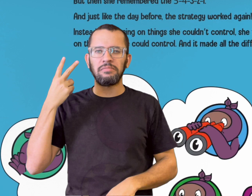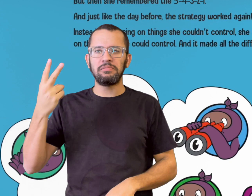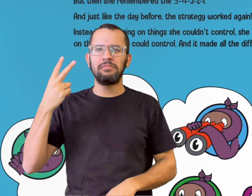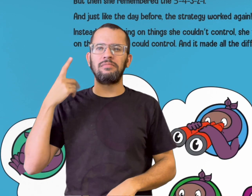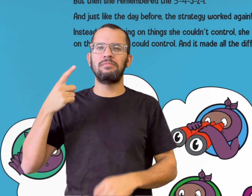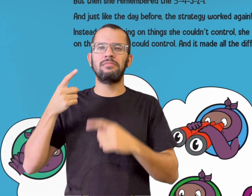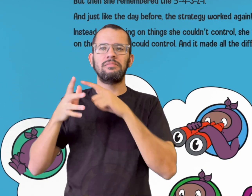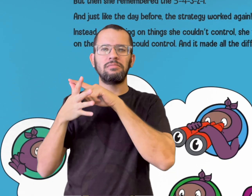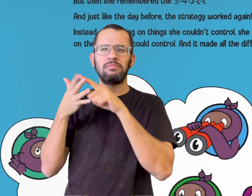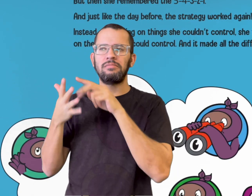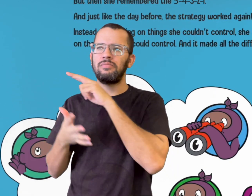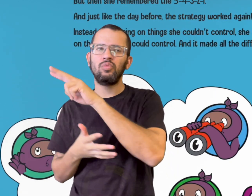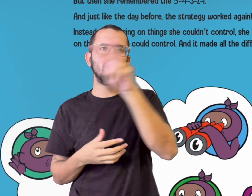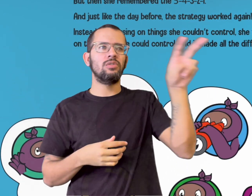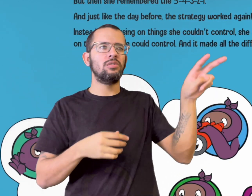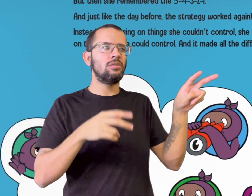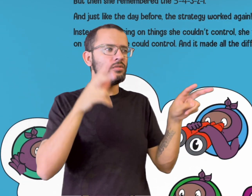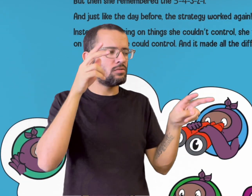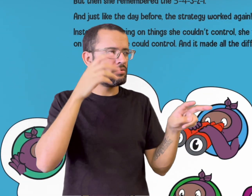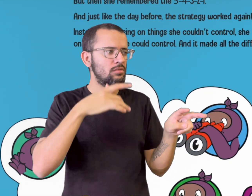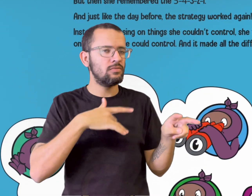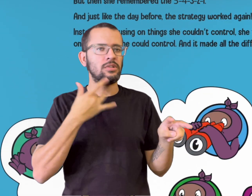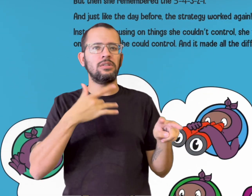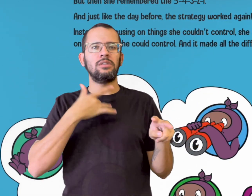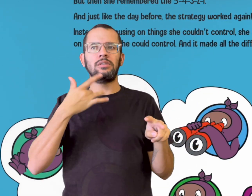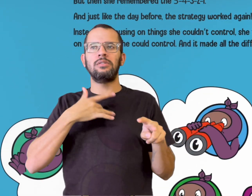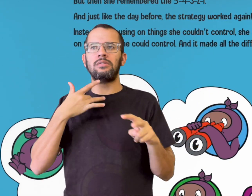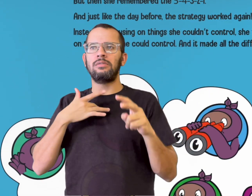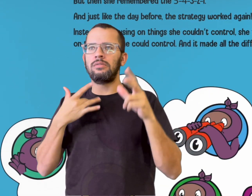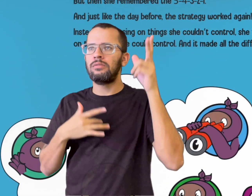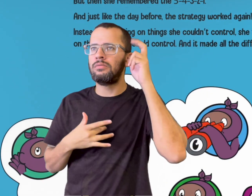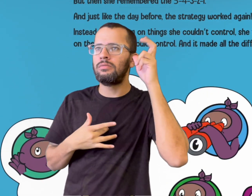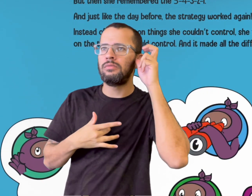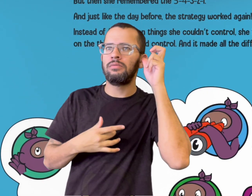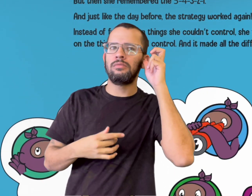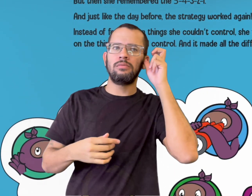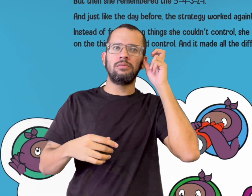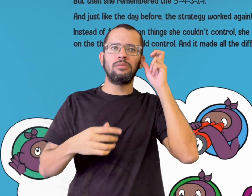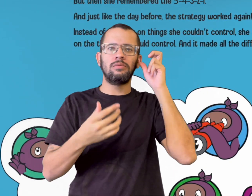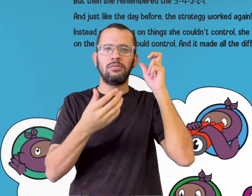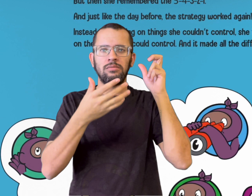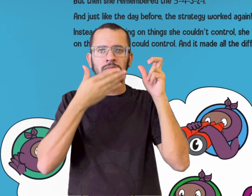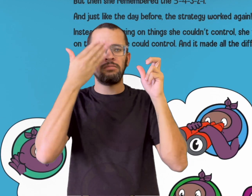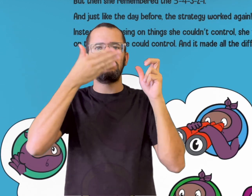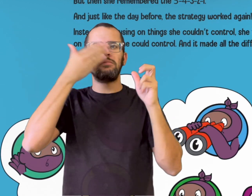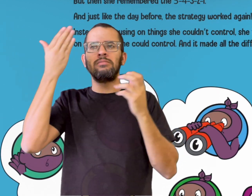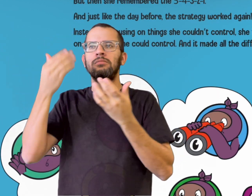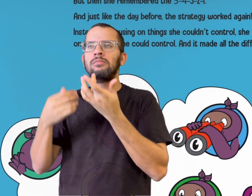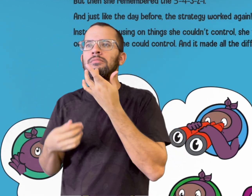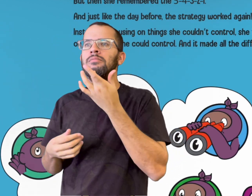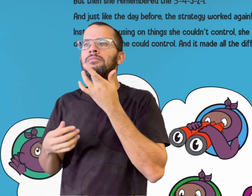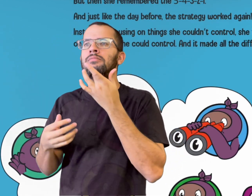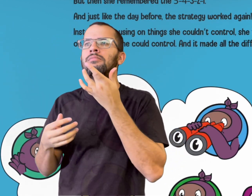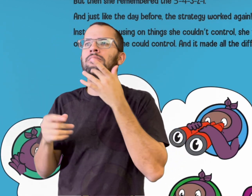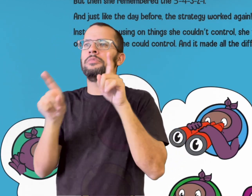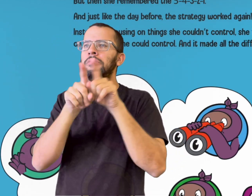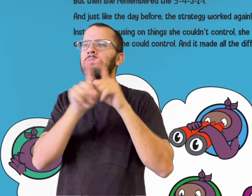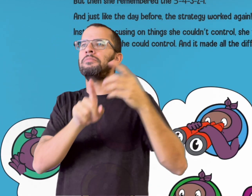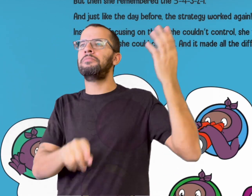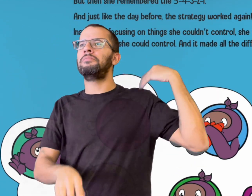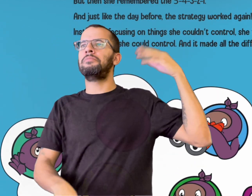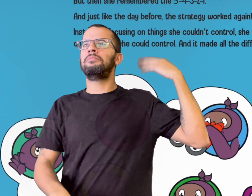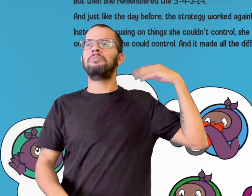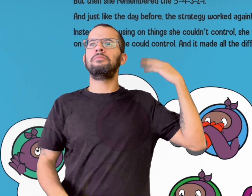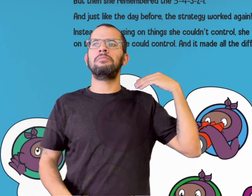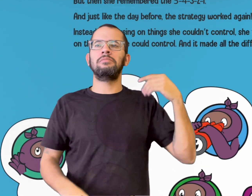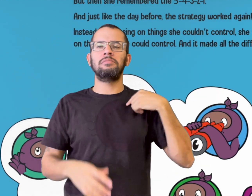the strategy worked again. Instead of focusing on things she couldn't control, she focused on the things she could control,